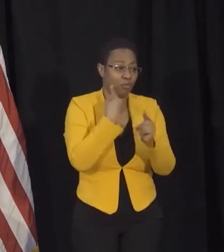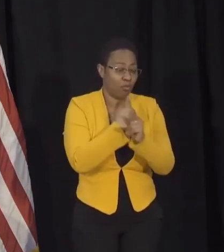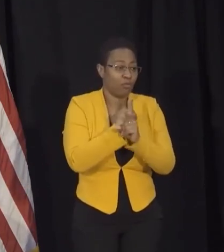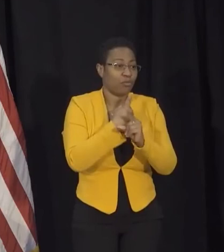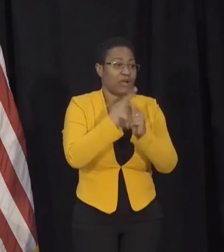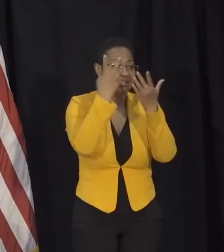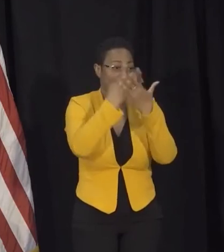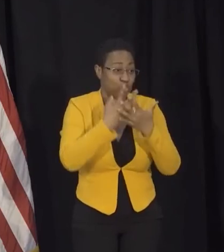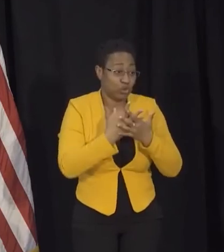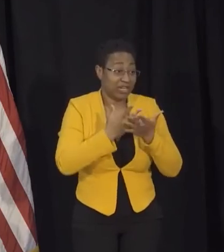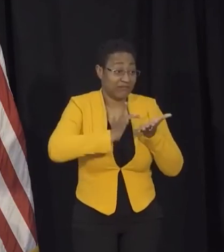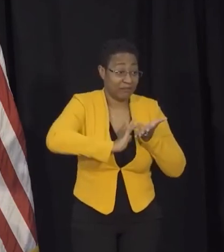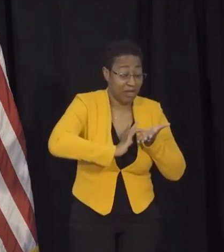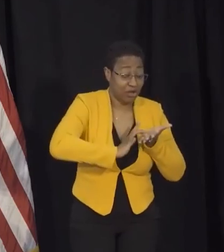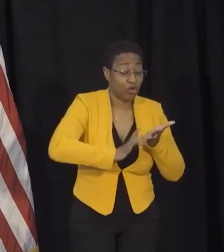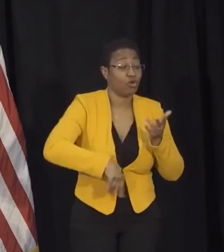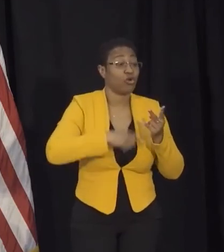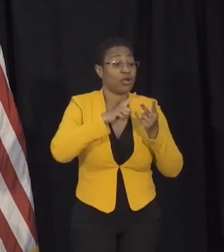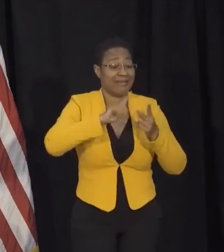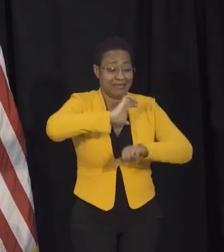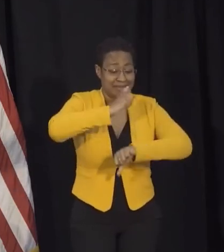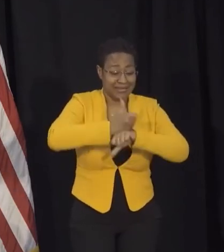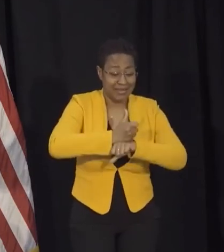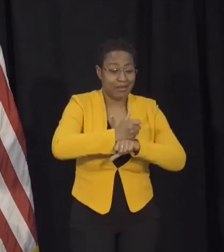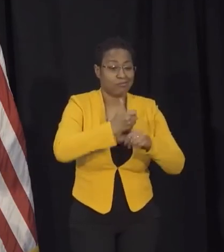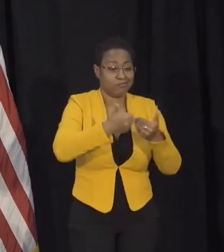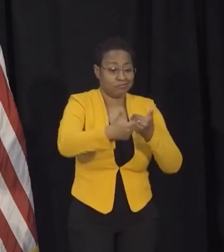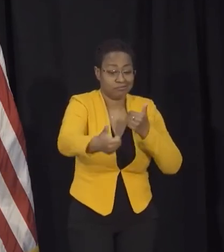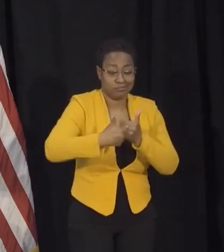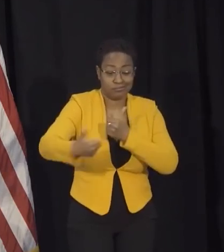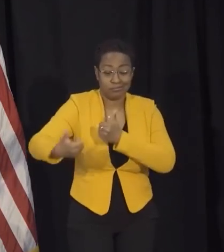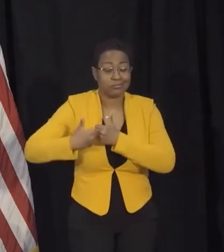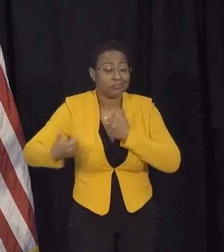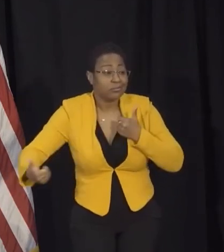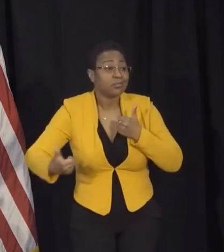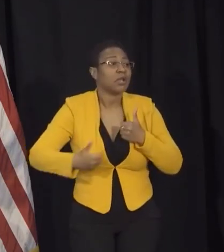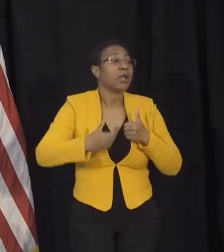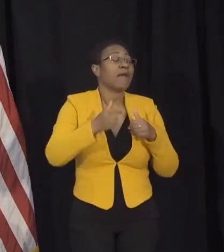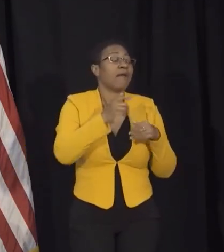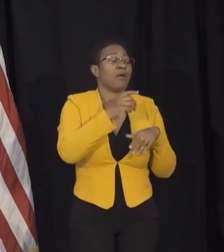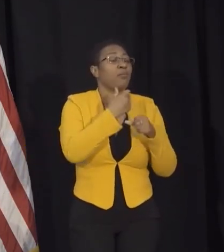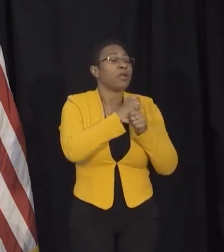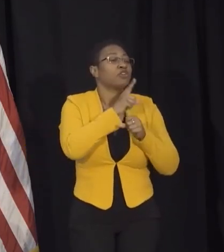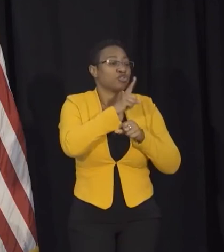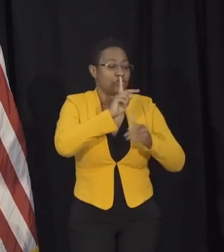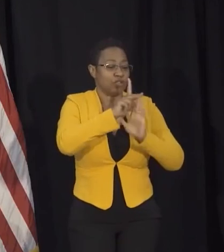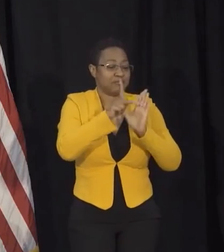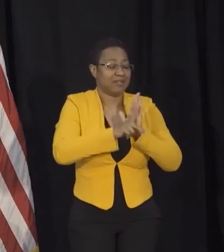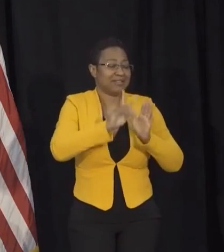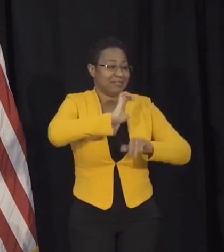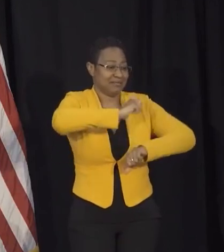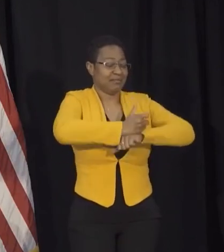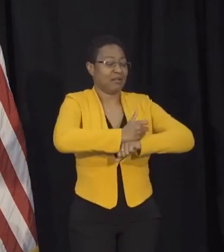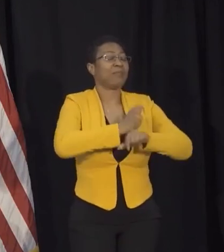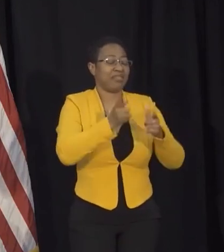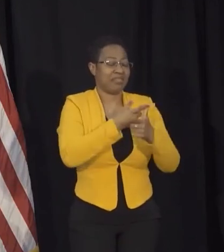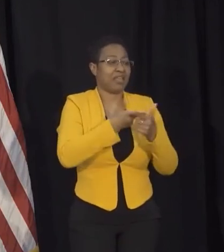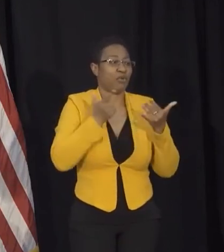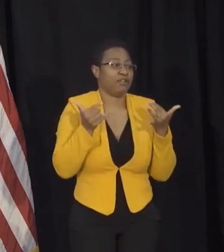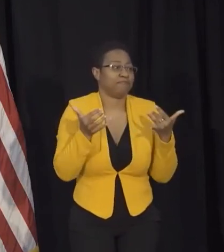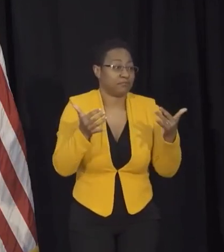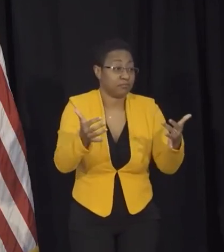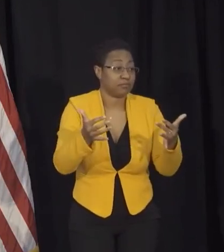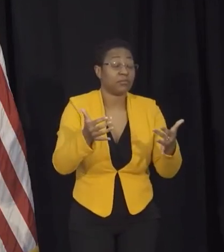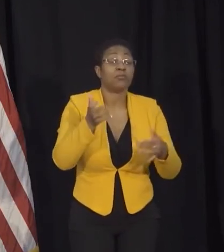proper procedures after they start work. Ultimately, I think those same practices will get rolled out